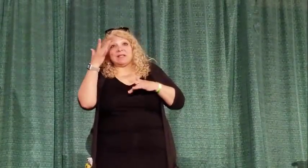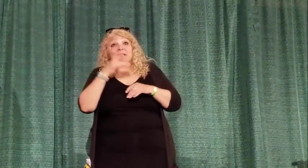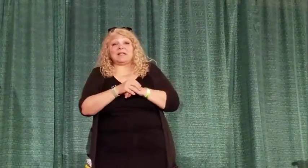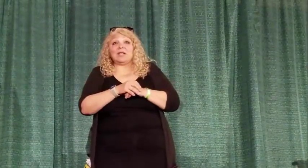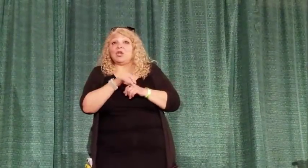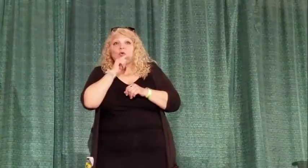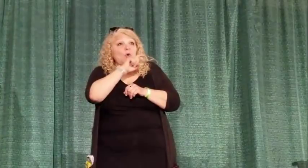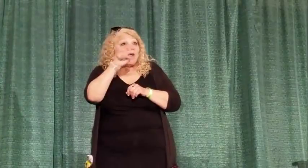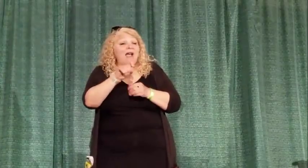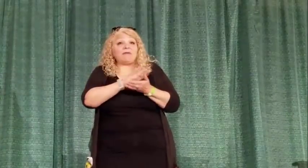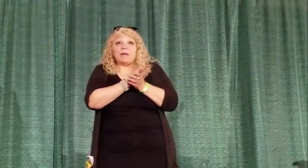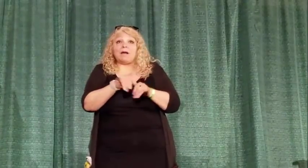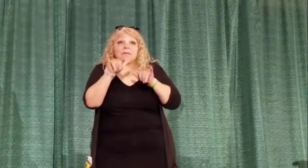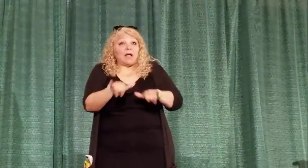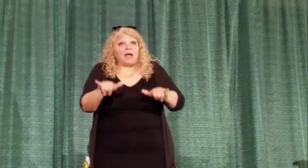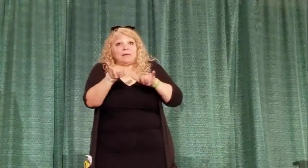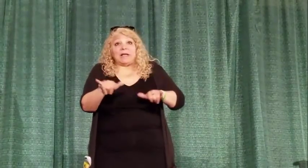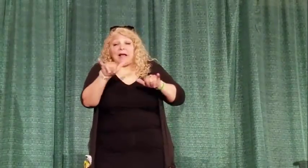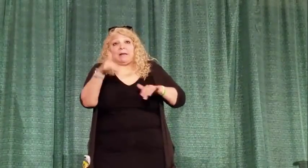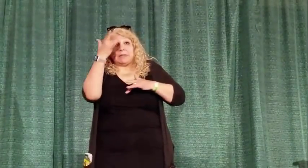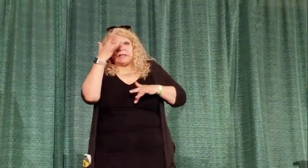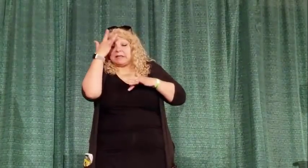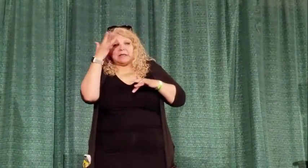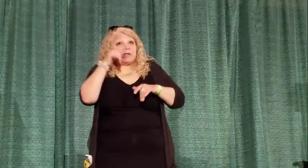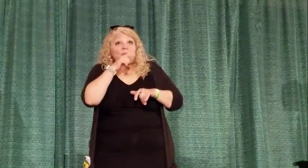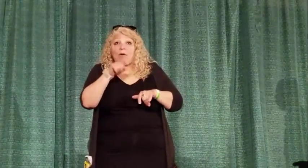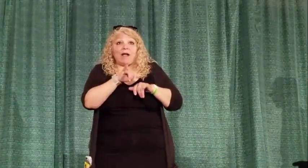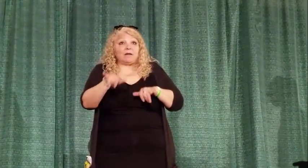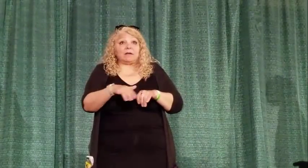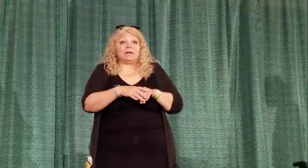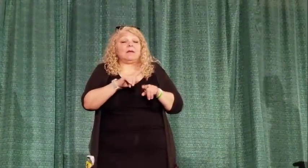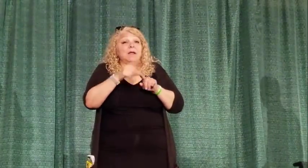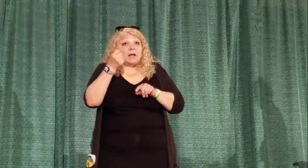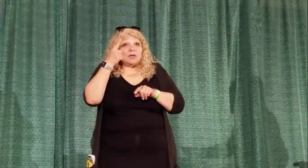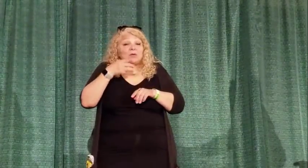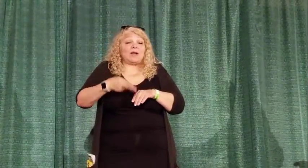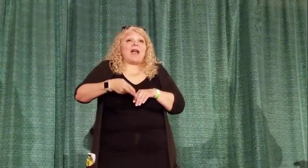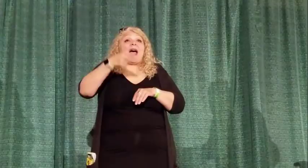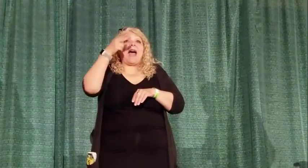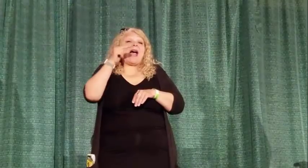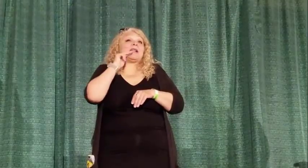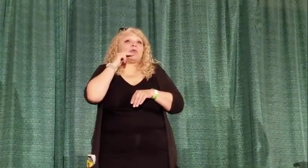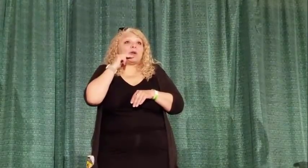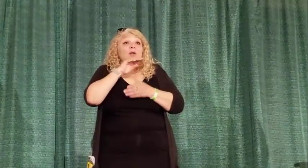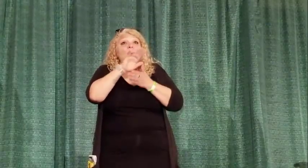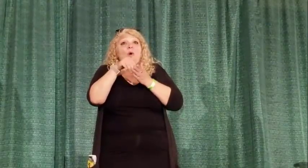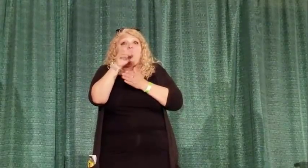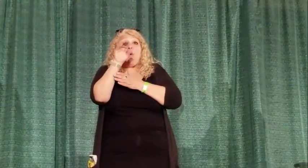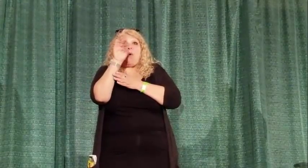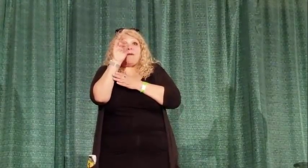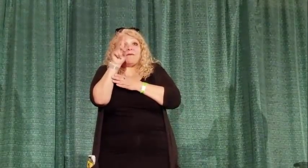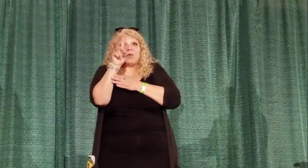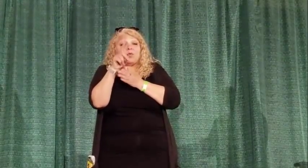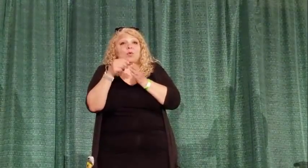sick. Here's a study on the vegetarian diet. The high nutrient, right? A whole food plant-based diet